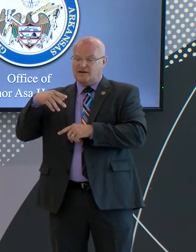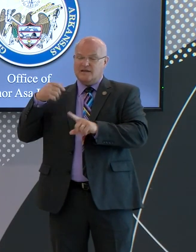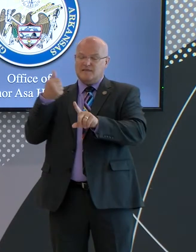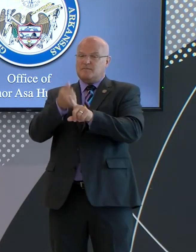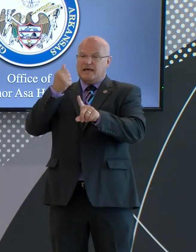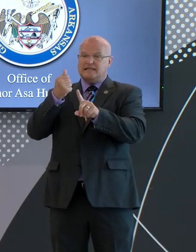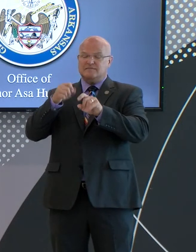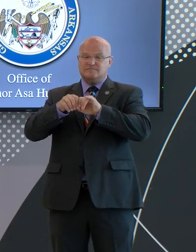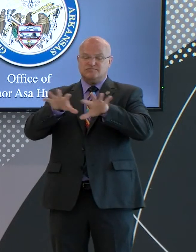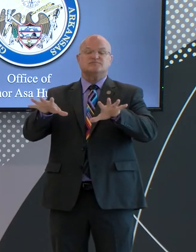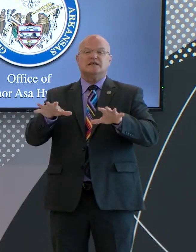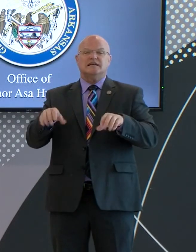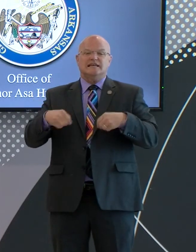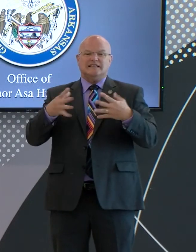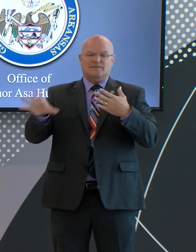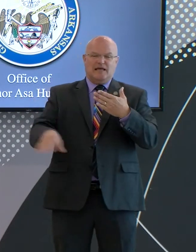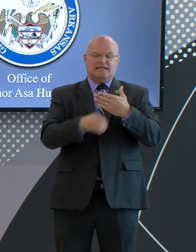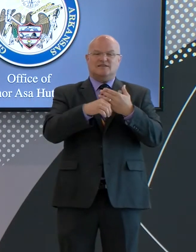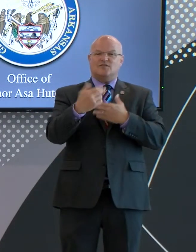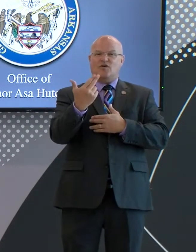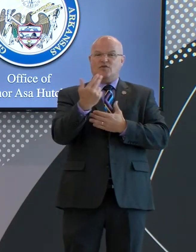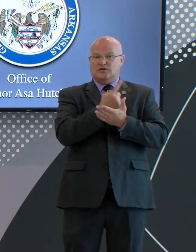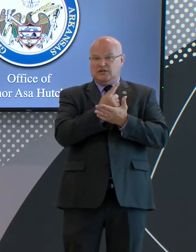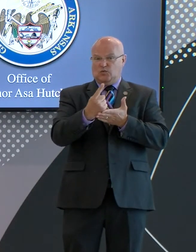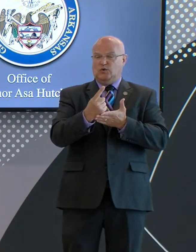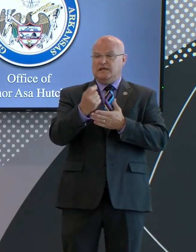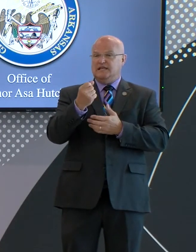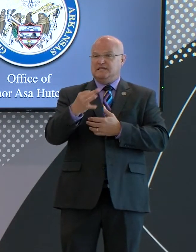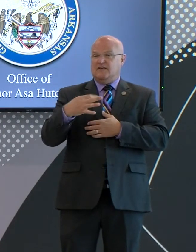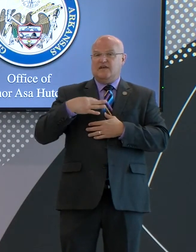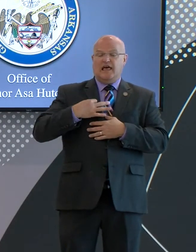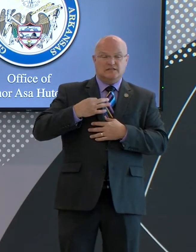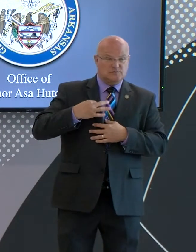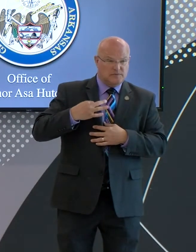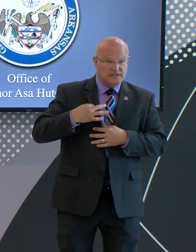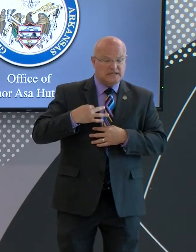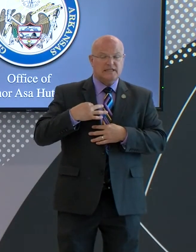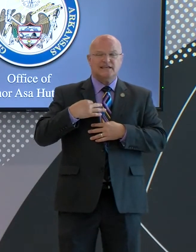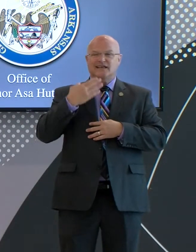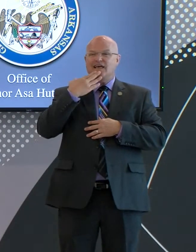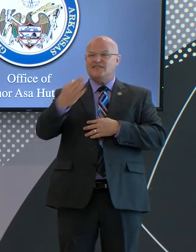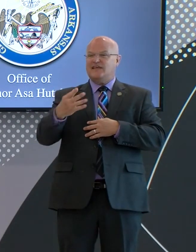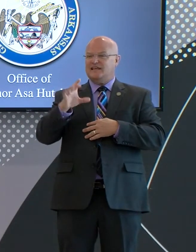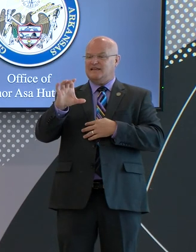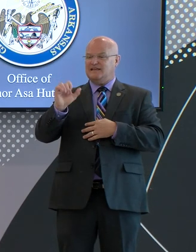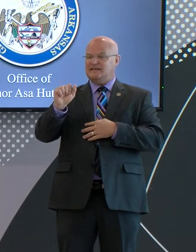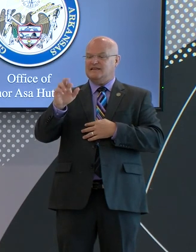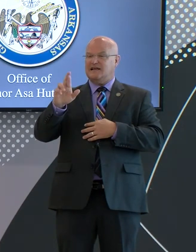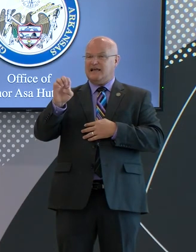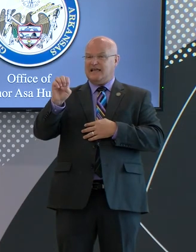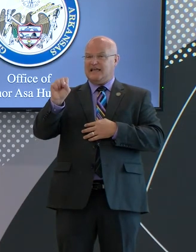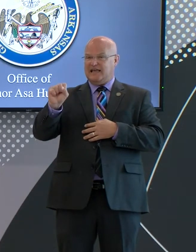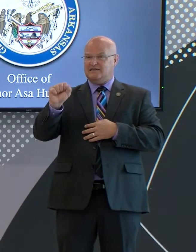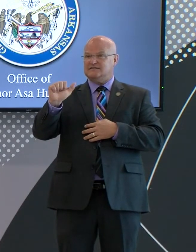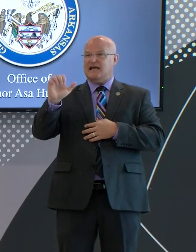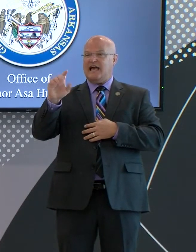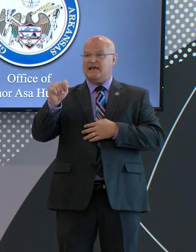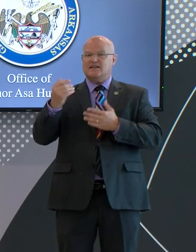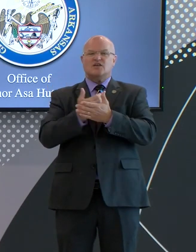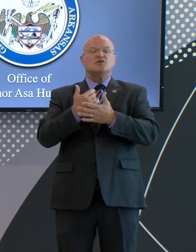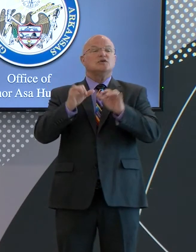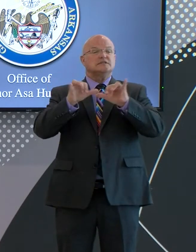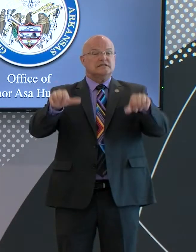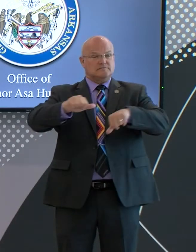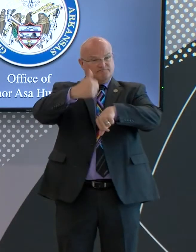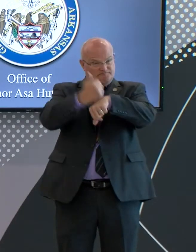pandemic hitting, is giving them an additional 13 weeks of eligibility thanks to the CARES Act. That is part of the new system that we